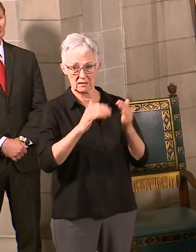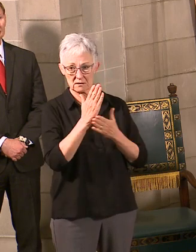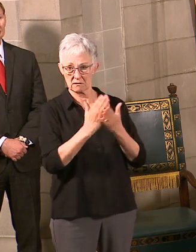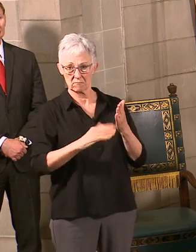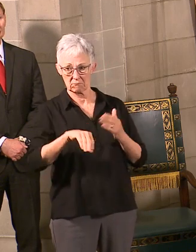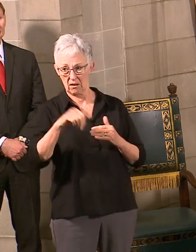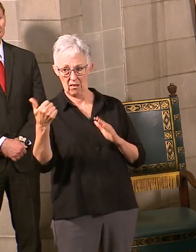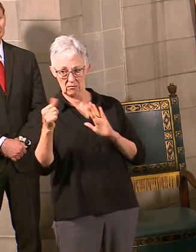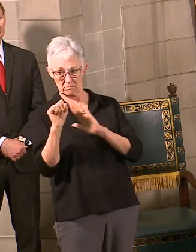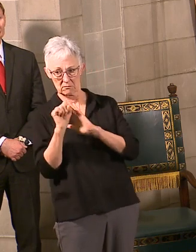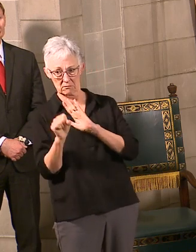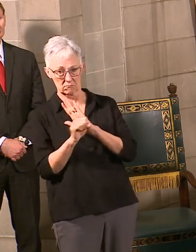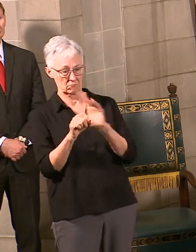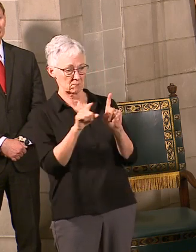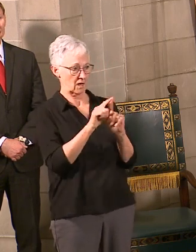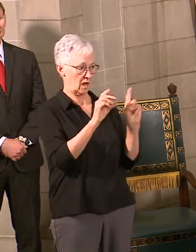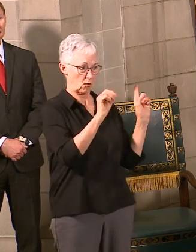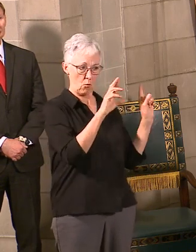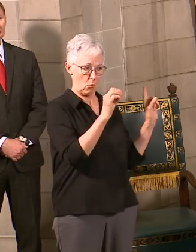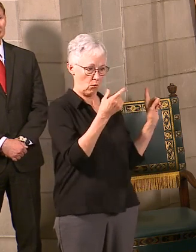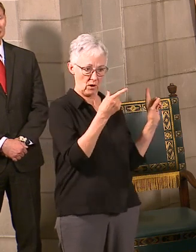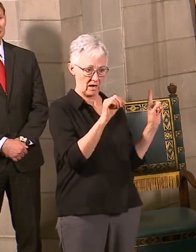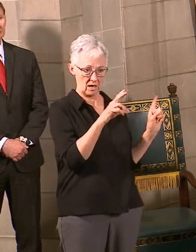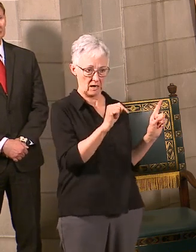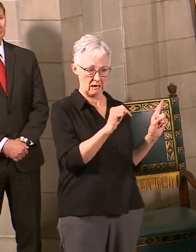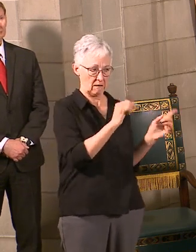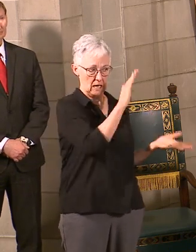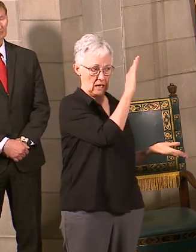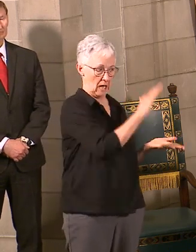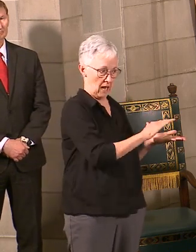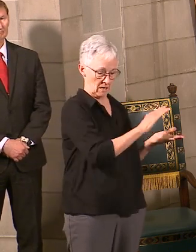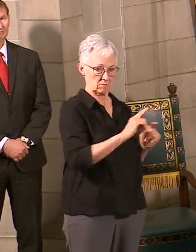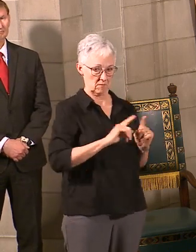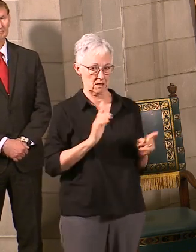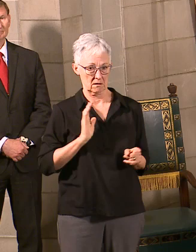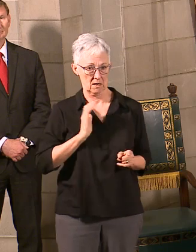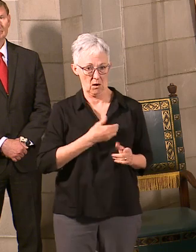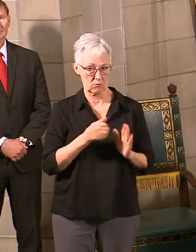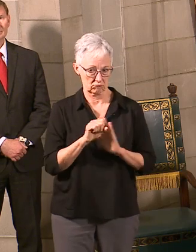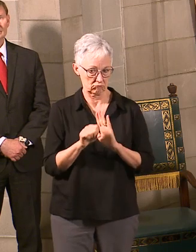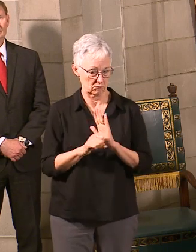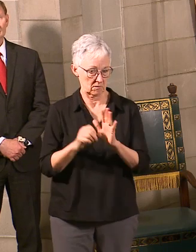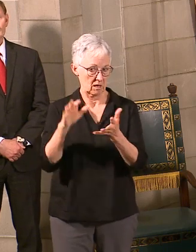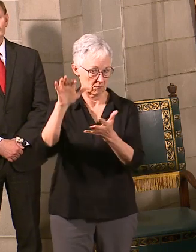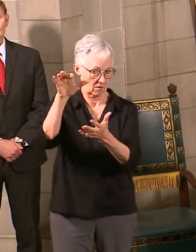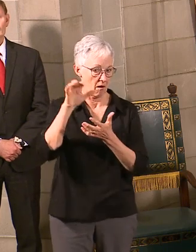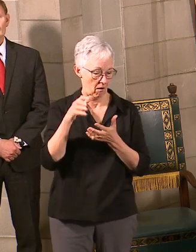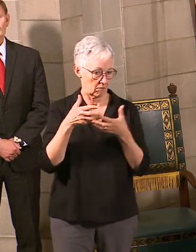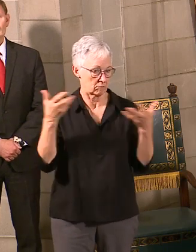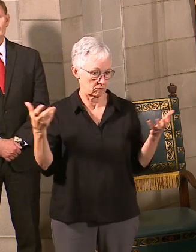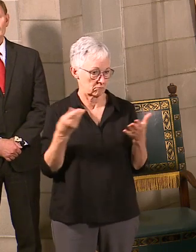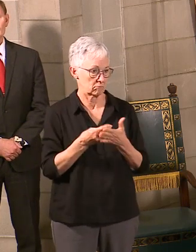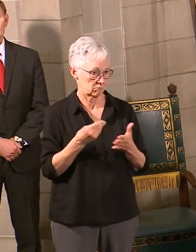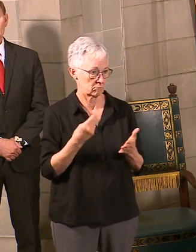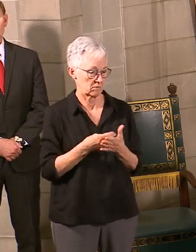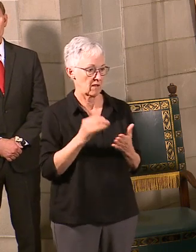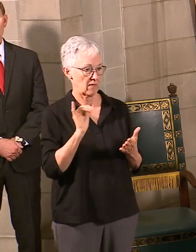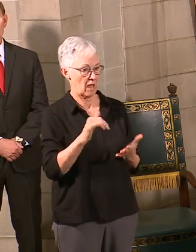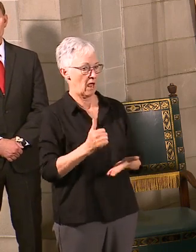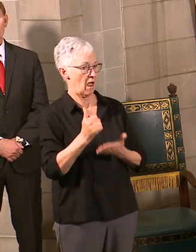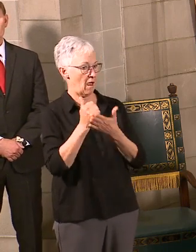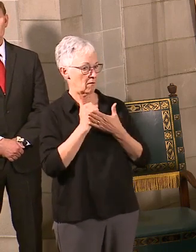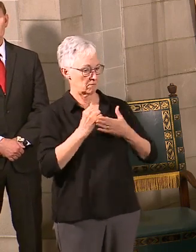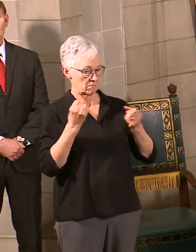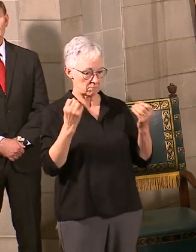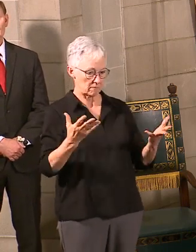program to date so far from their applications. So again, a program that has been very successful here in the state of Nebraska in helping Nebraska